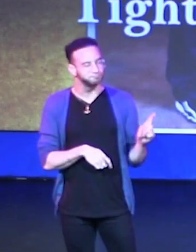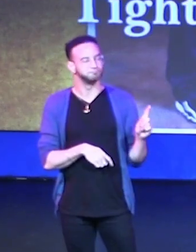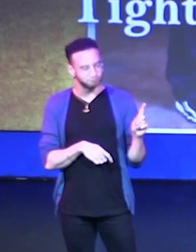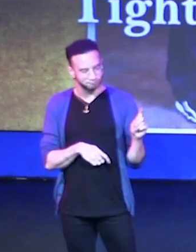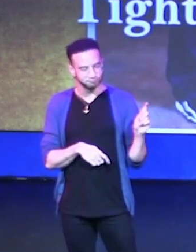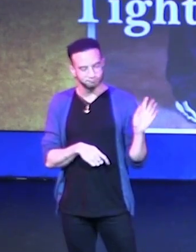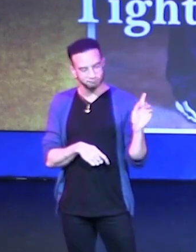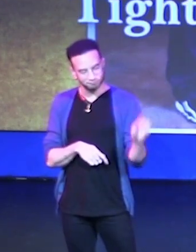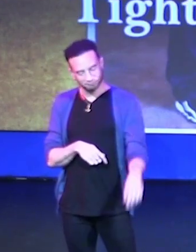time.